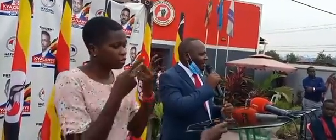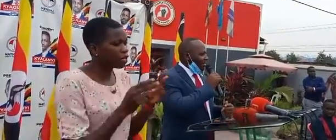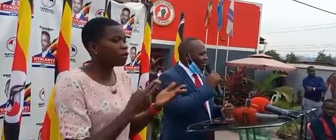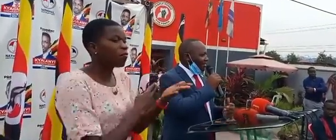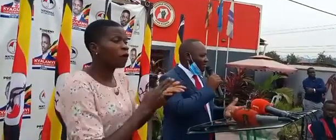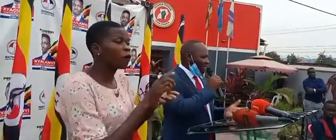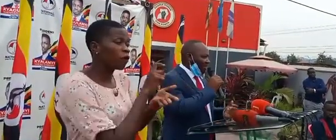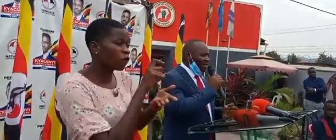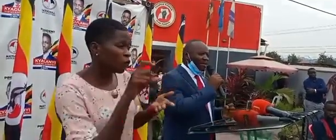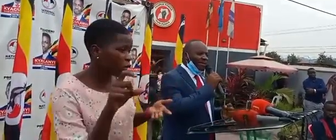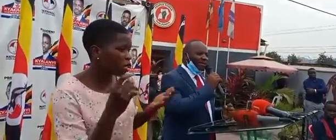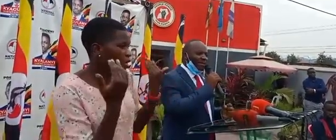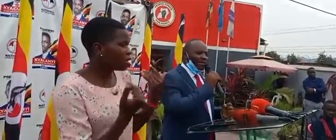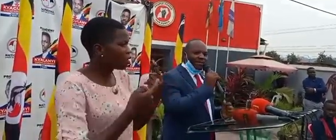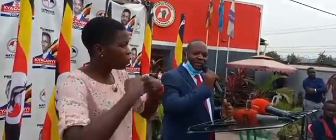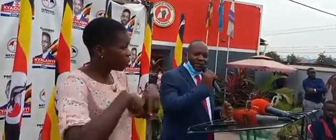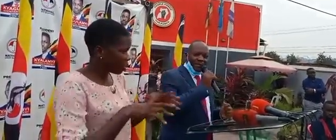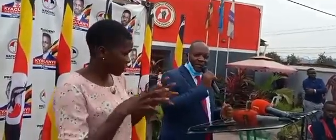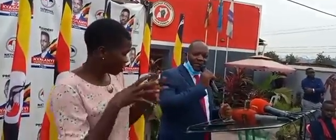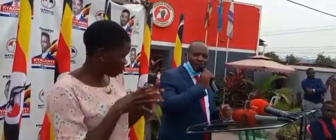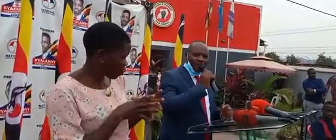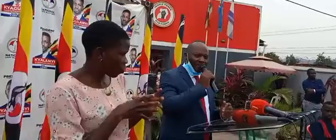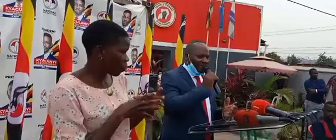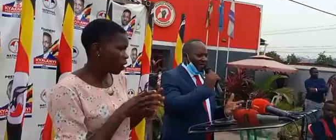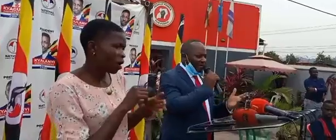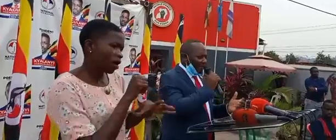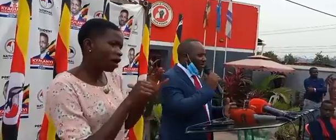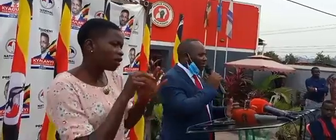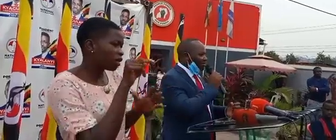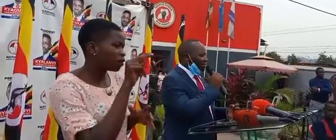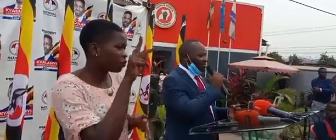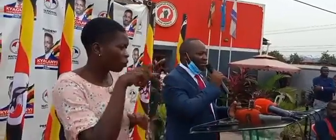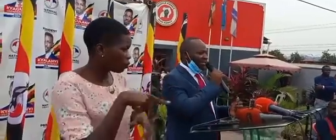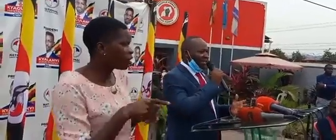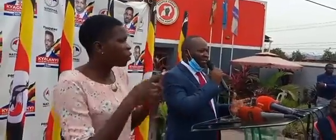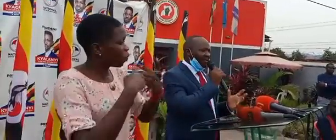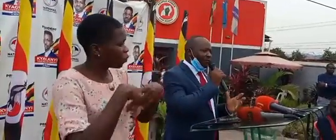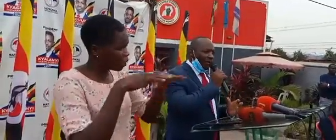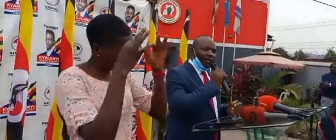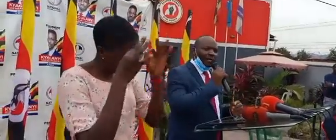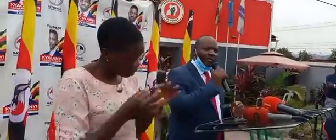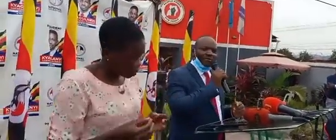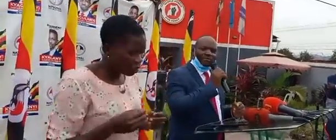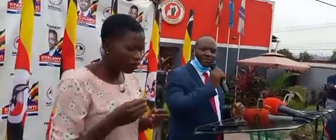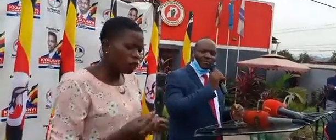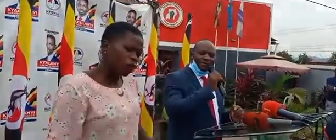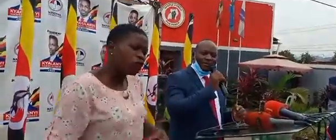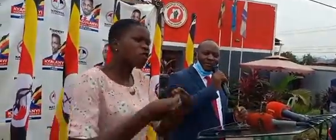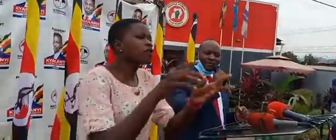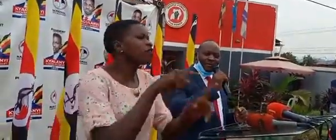And as a party, we did agree to dedicate this week